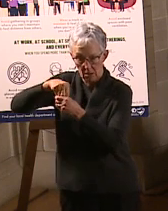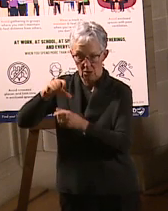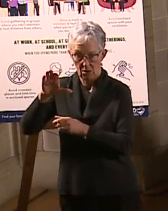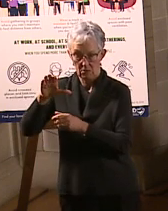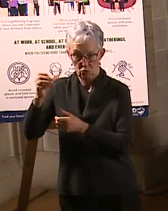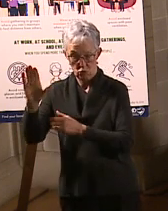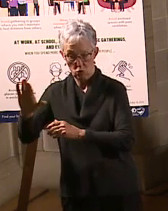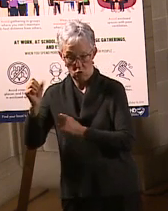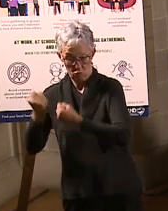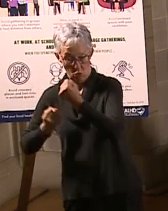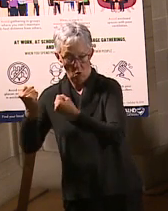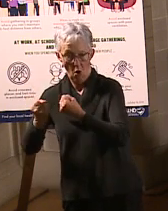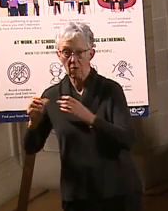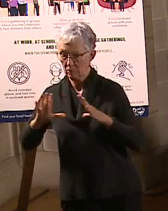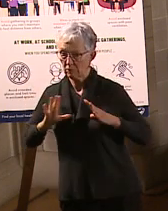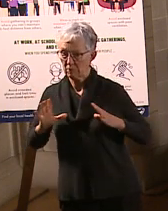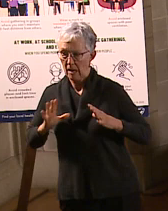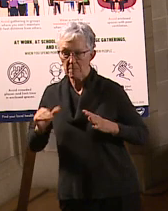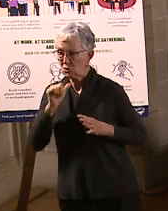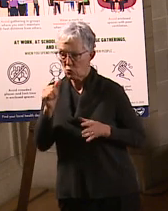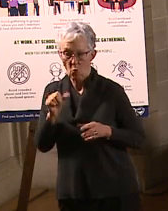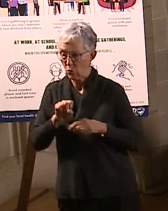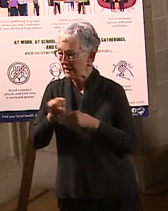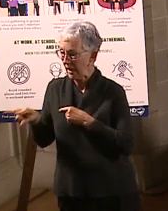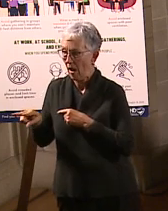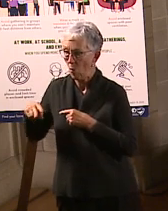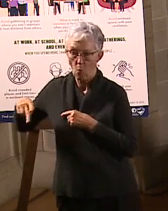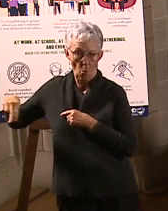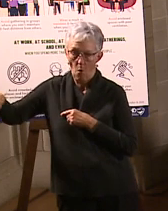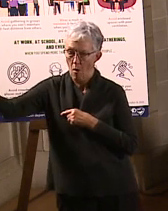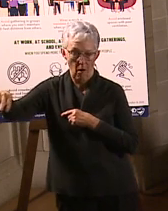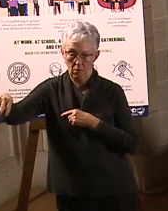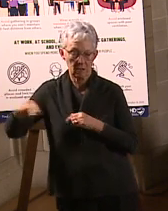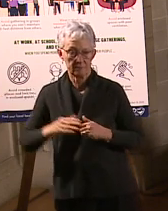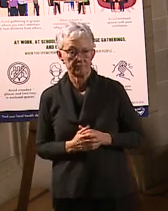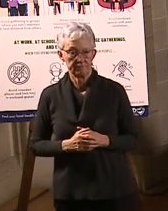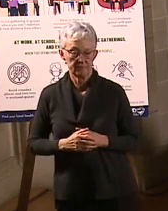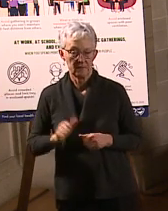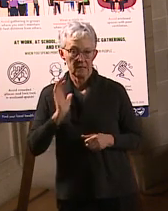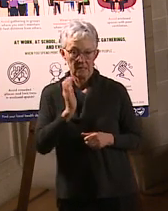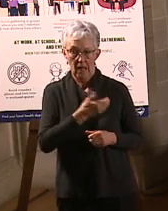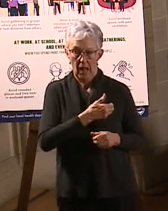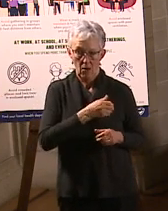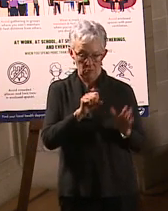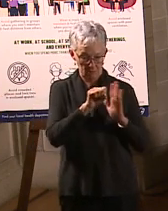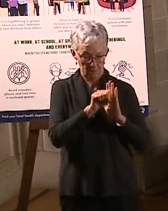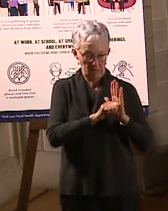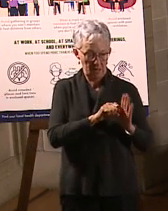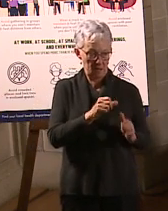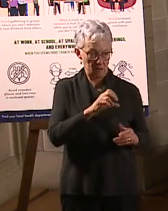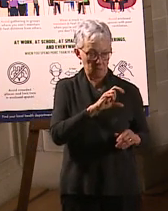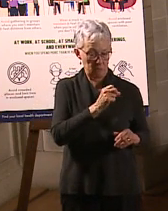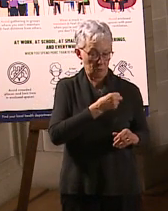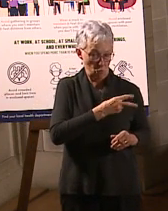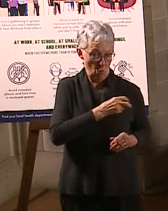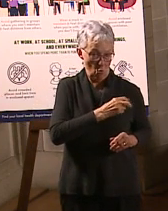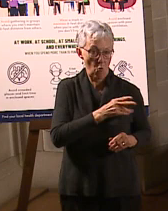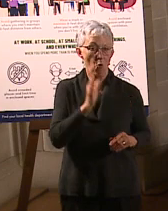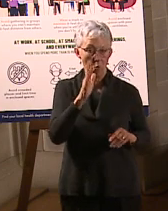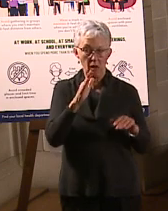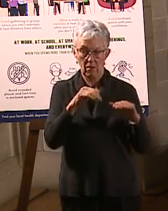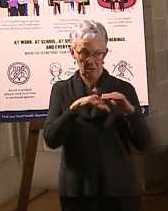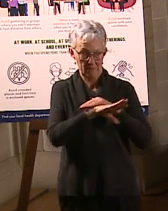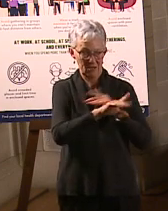Our morning shift troopers all were called to duty early this morning. Our evening shift troopers will likewise be coming in